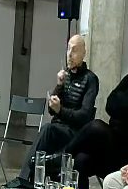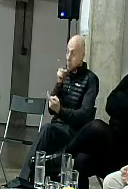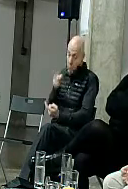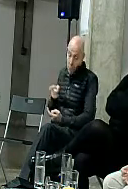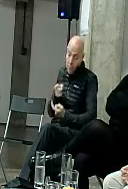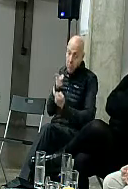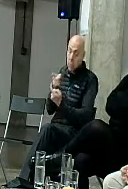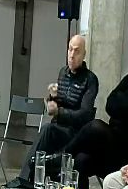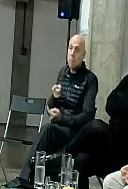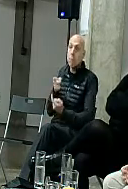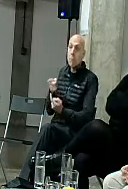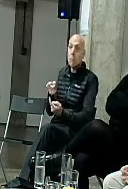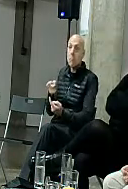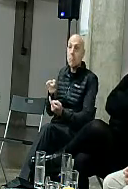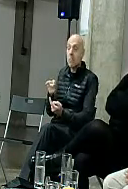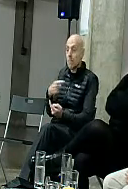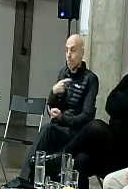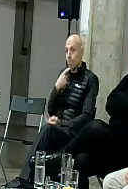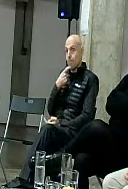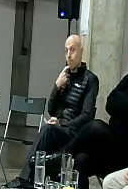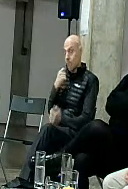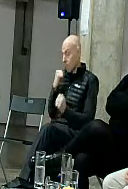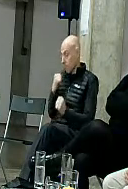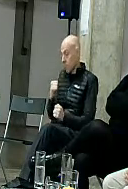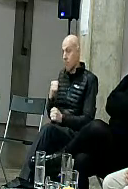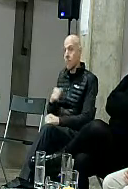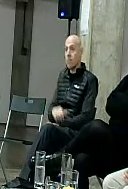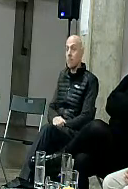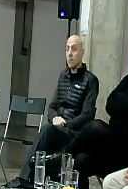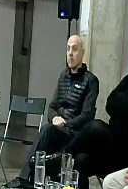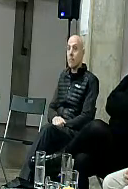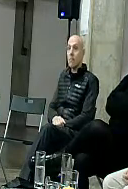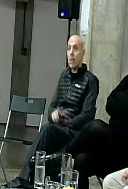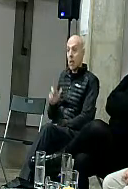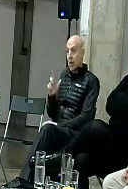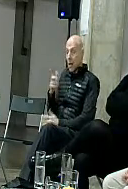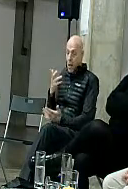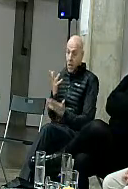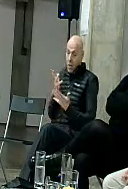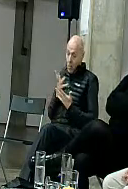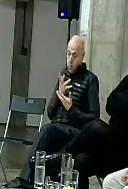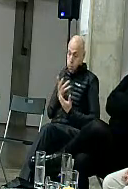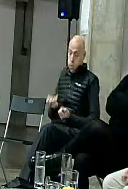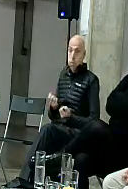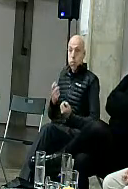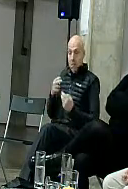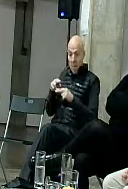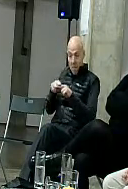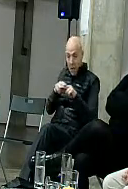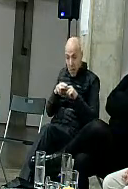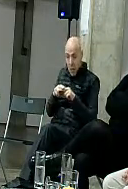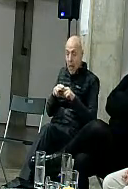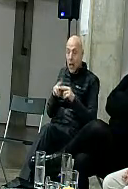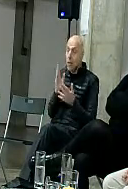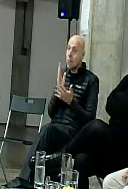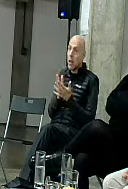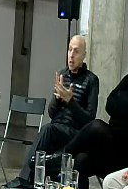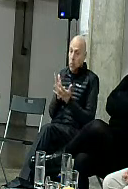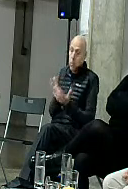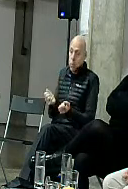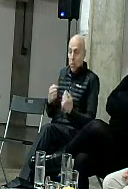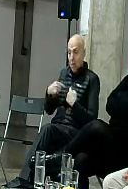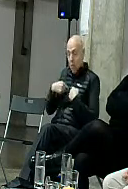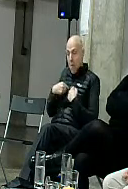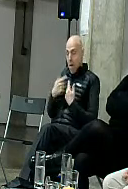I fight, because I'm so stubborn. It's taken its toll on my family and me,